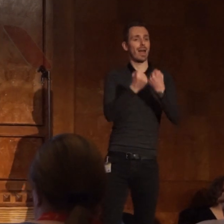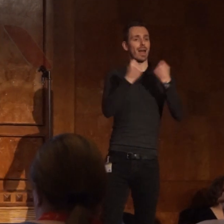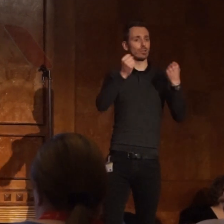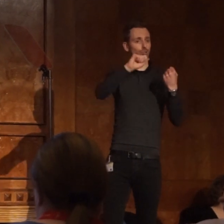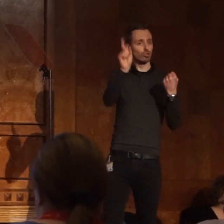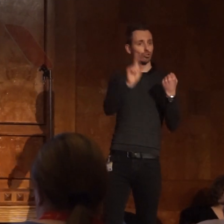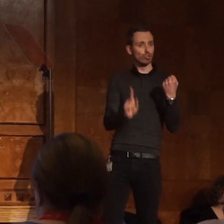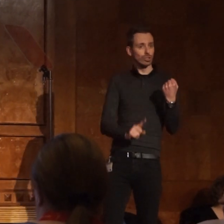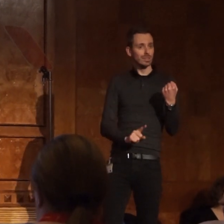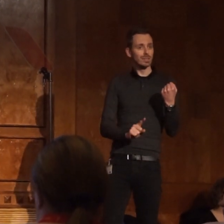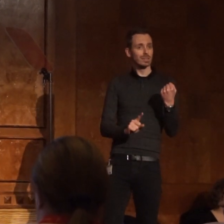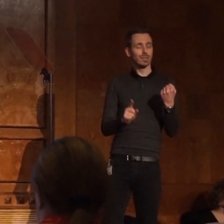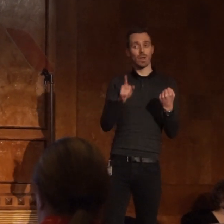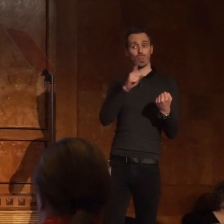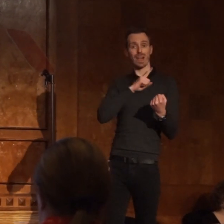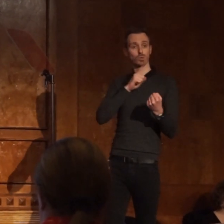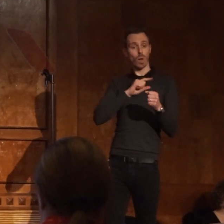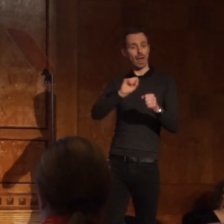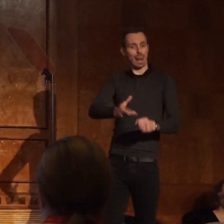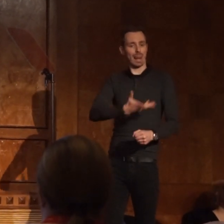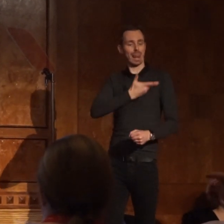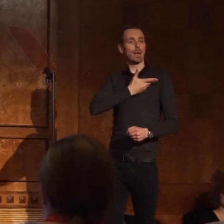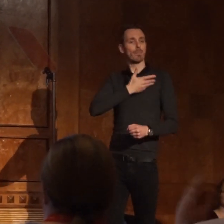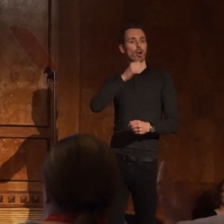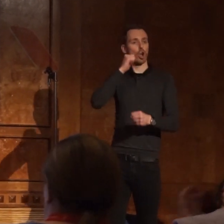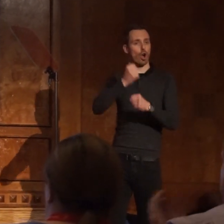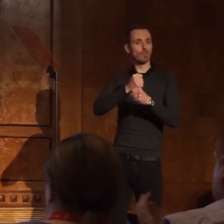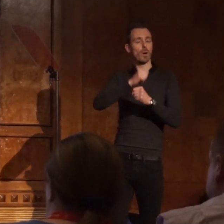Labour government will ban fracking without...